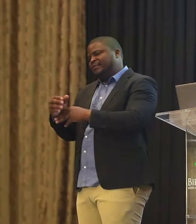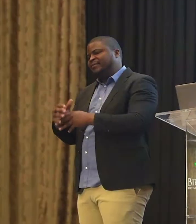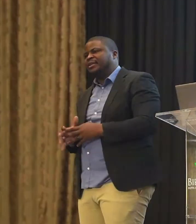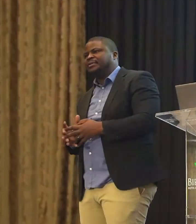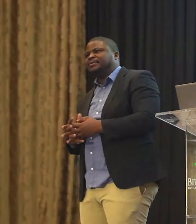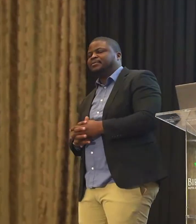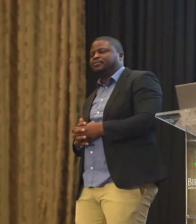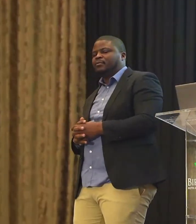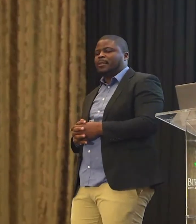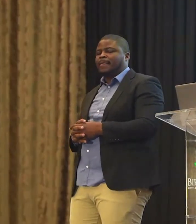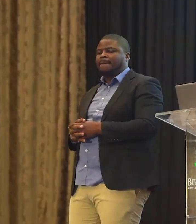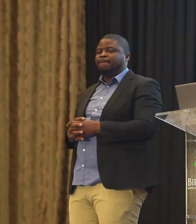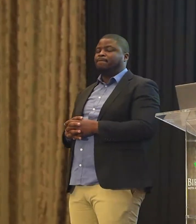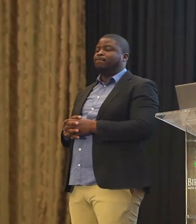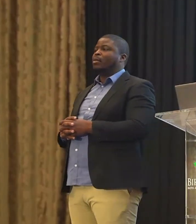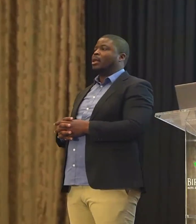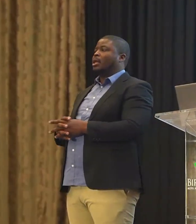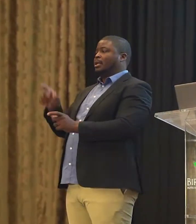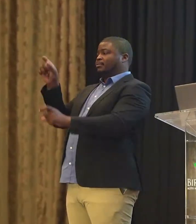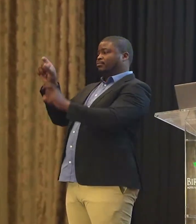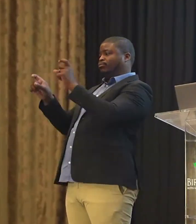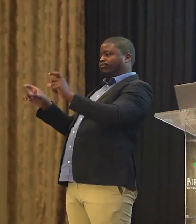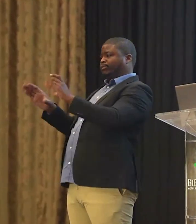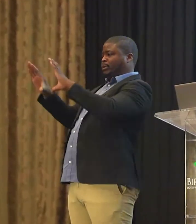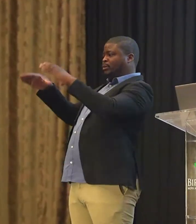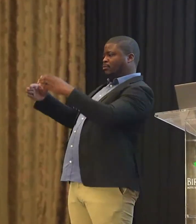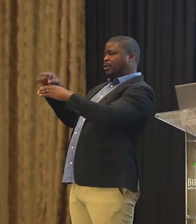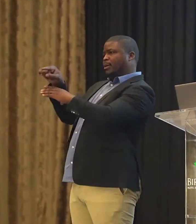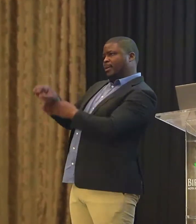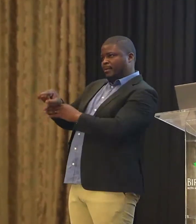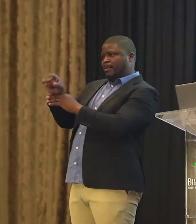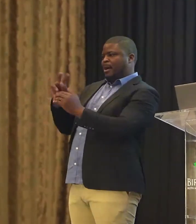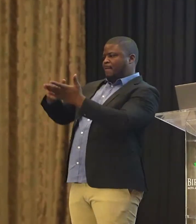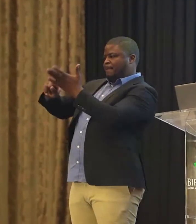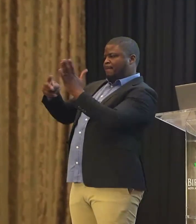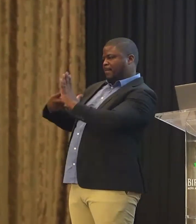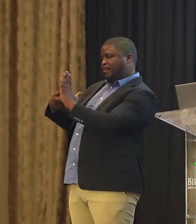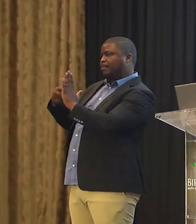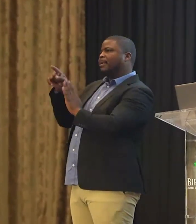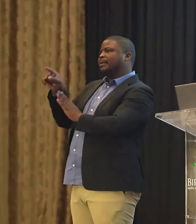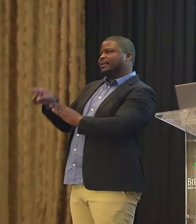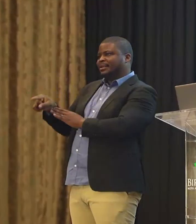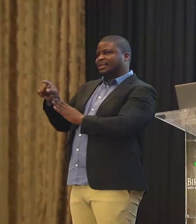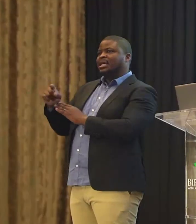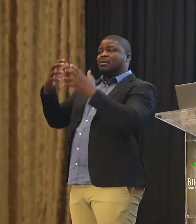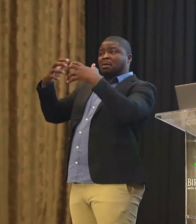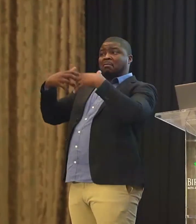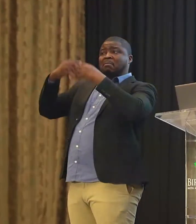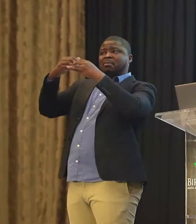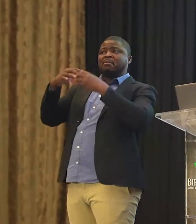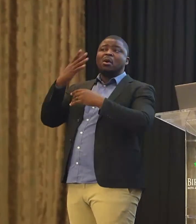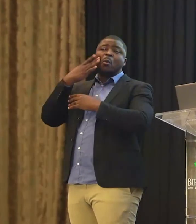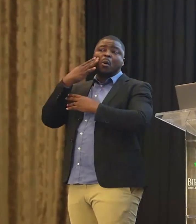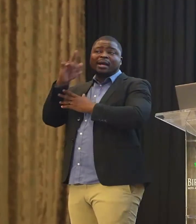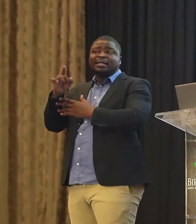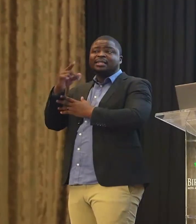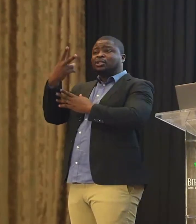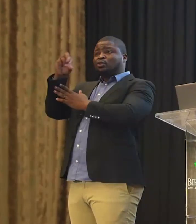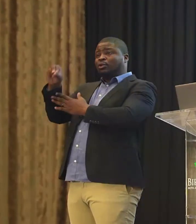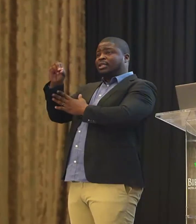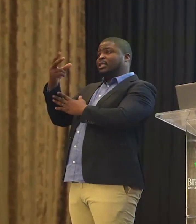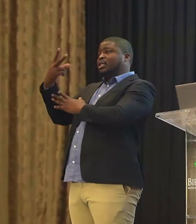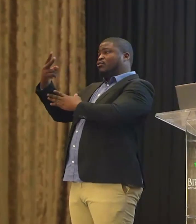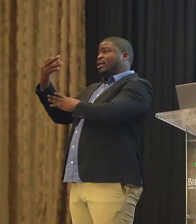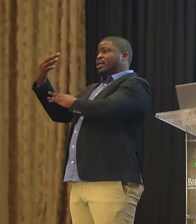So the Key Population Health Implementation Plan, Mary Jana also alluded to this morning, was launched in 2023. It's meant to guide public